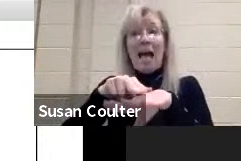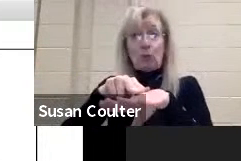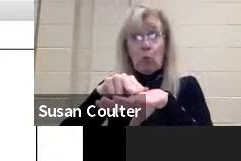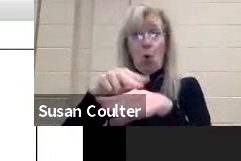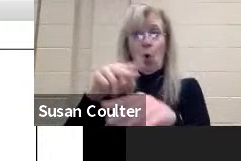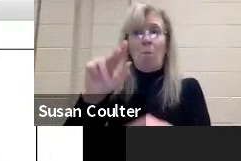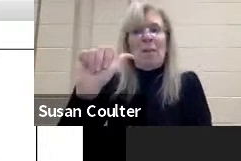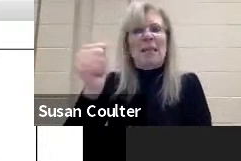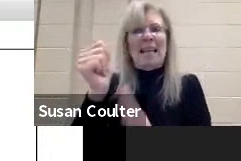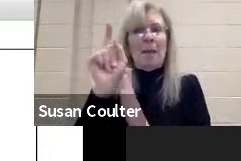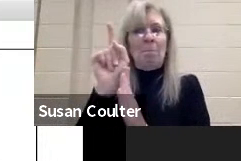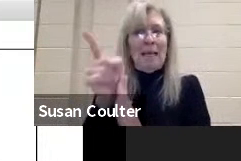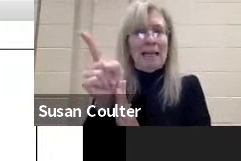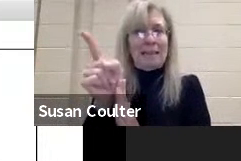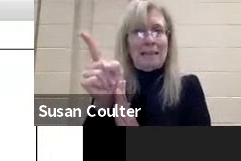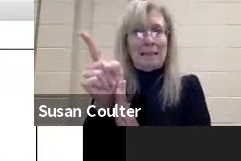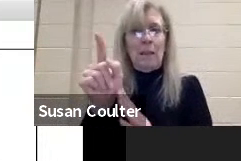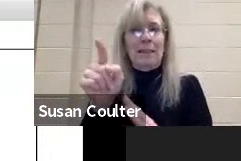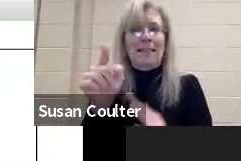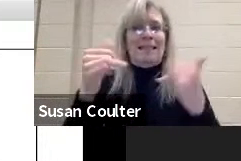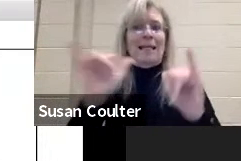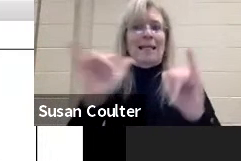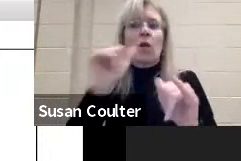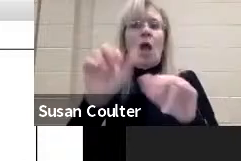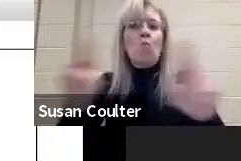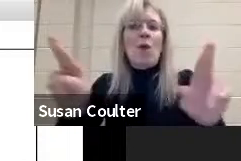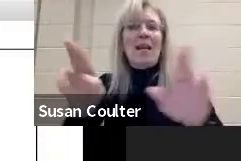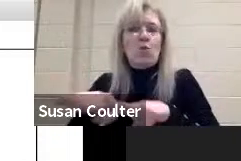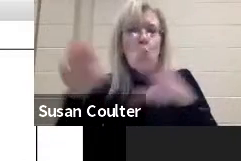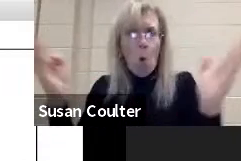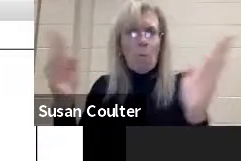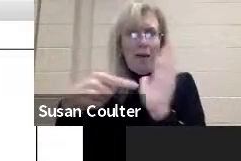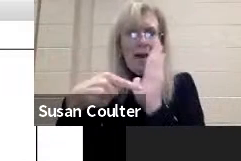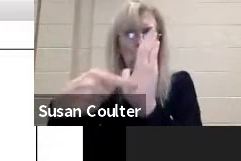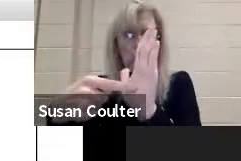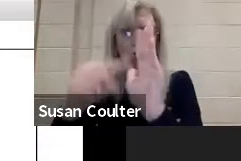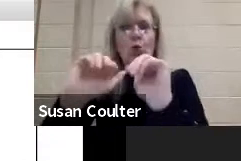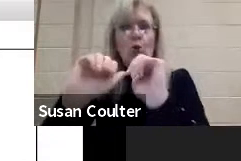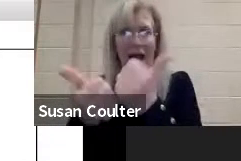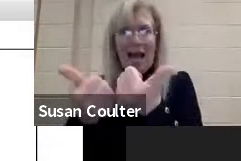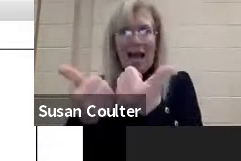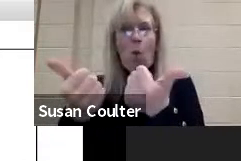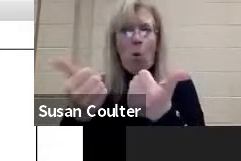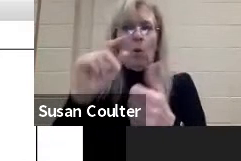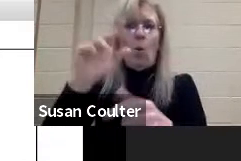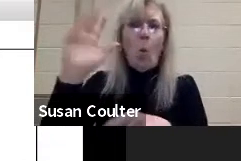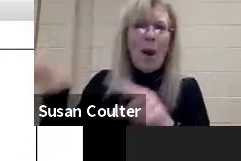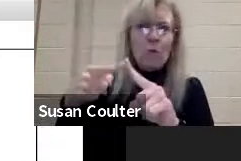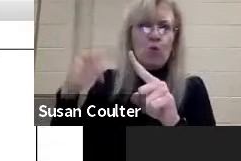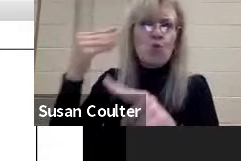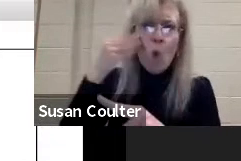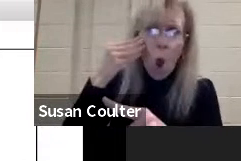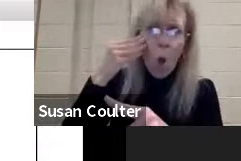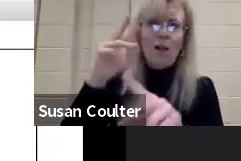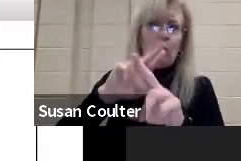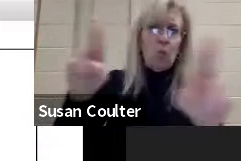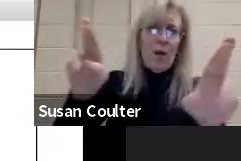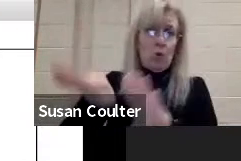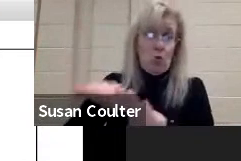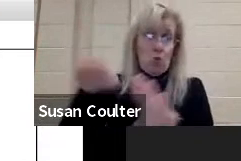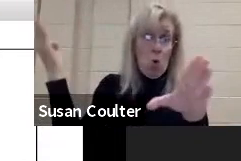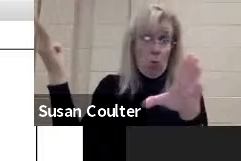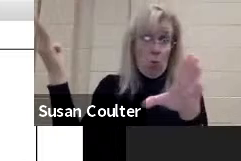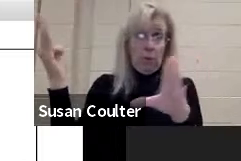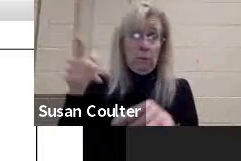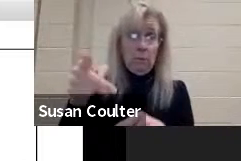Sometimes natural, maybe 10 minutes, still not ready to open. I just show you how, when you know what's